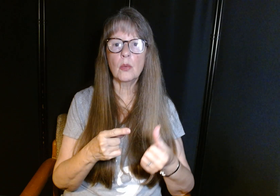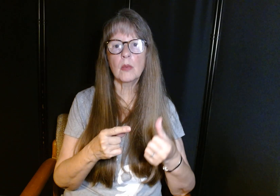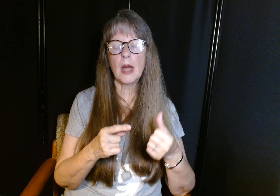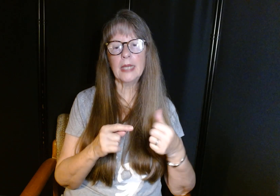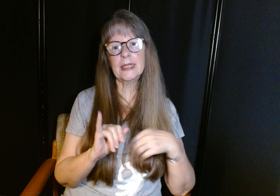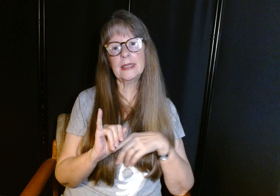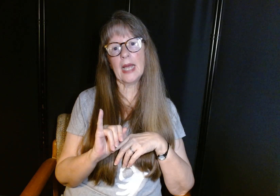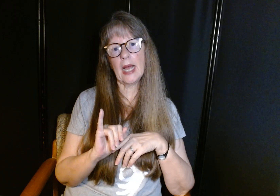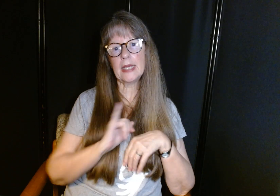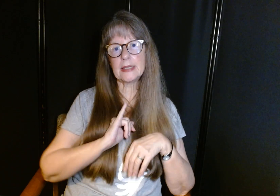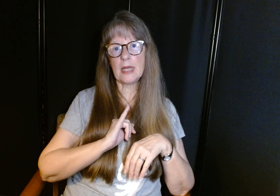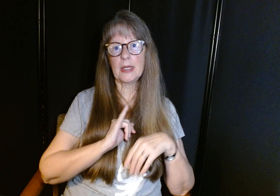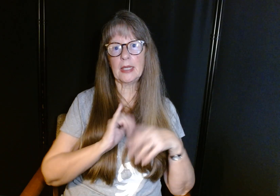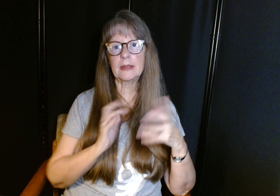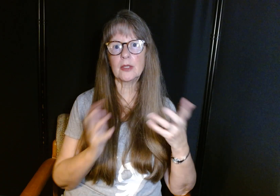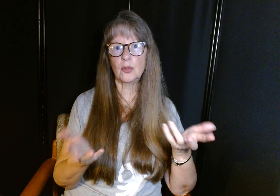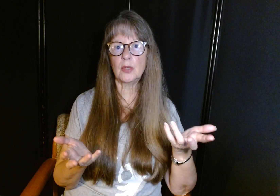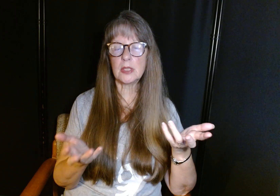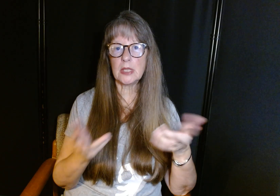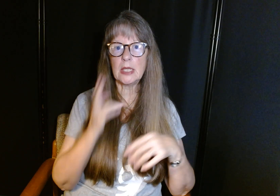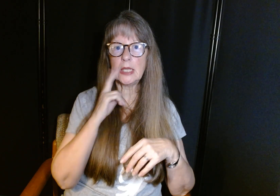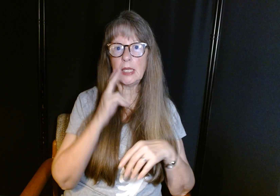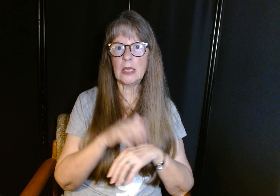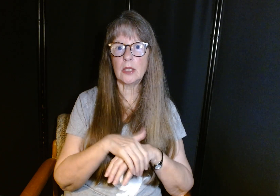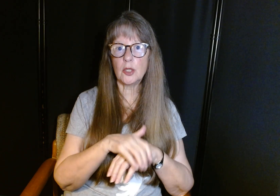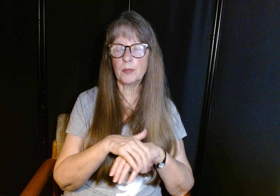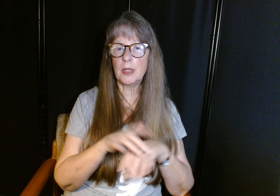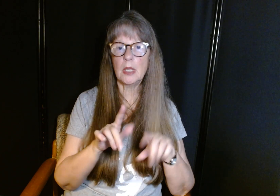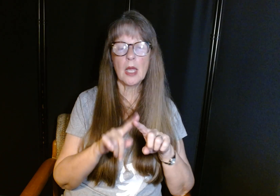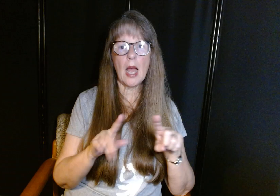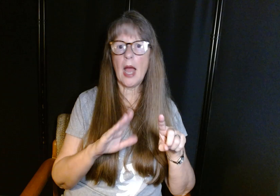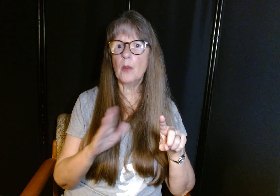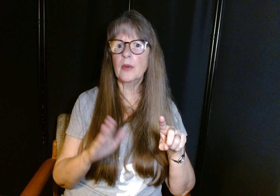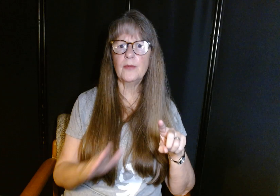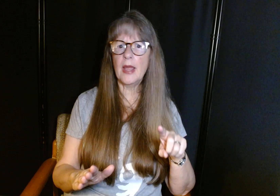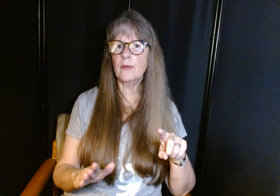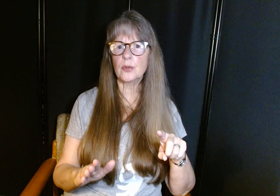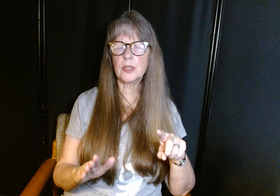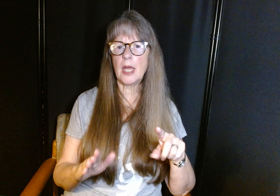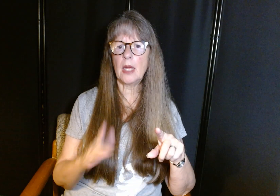I did the I statement like this so you can see it in English, but I would never say